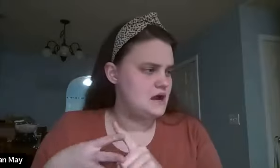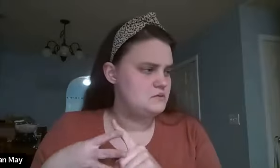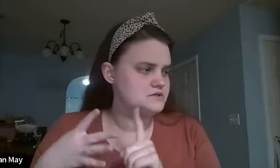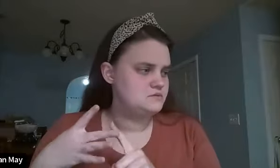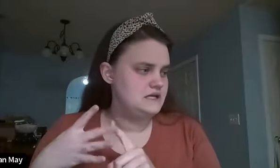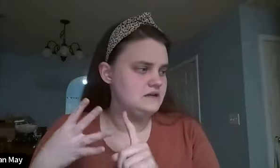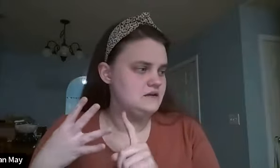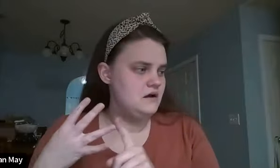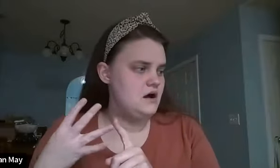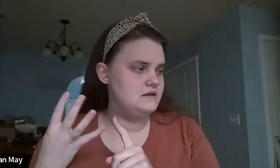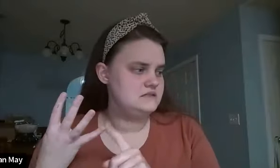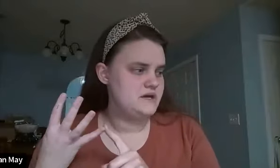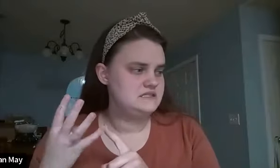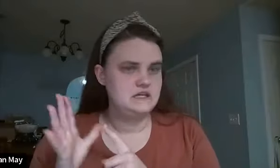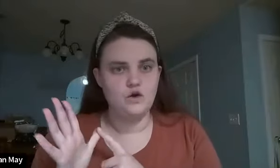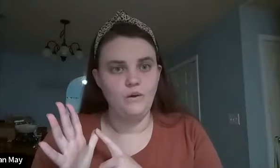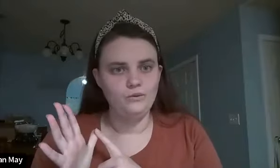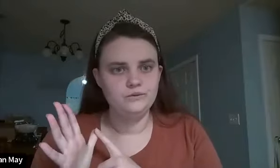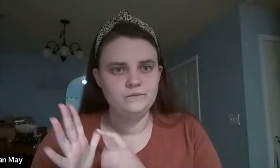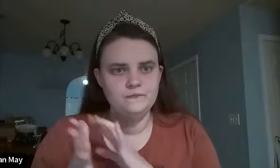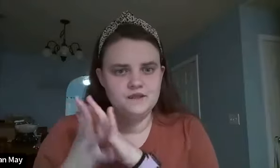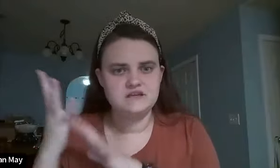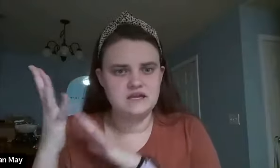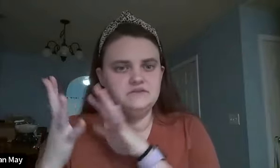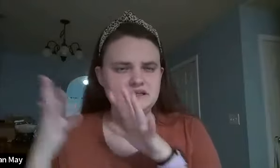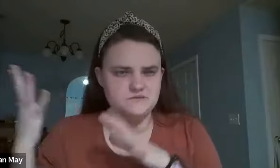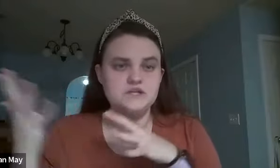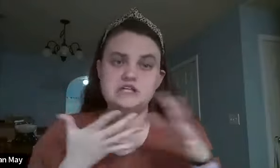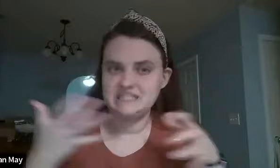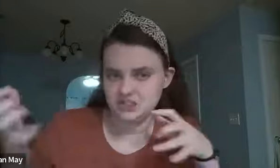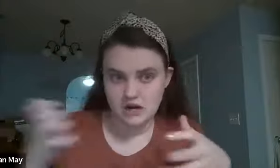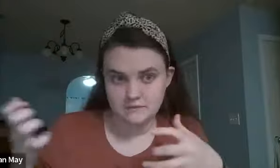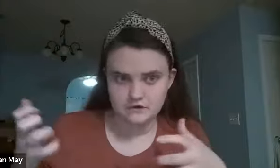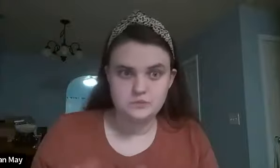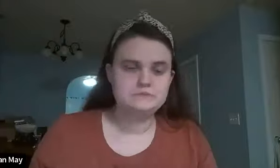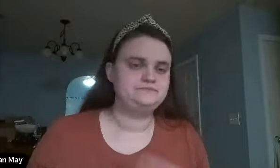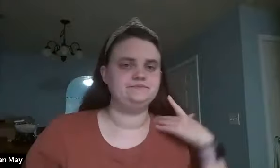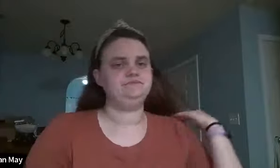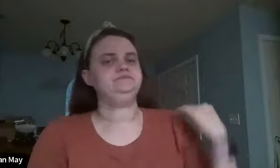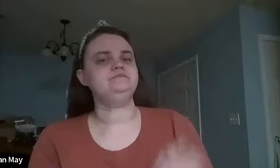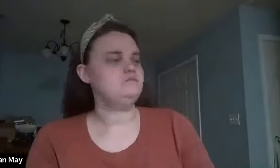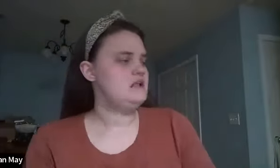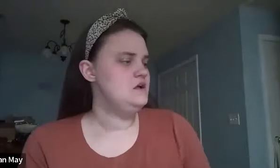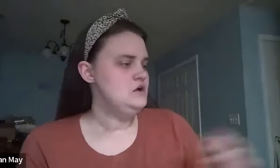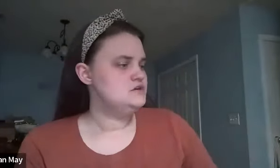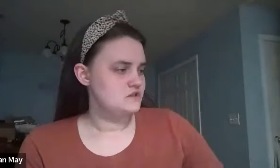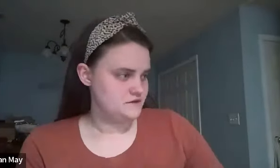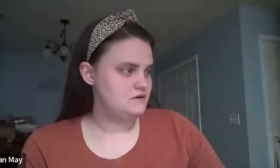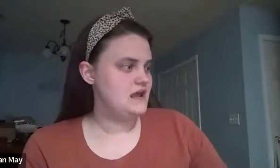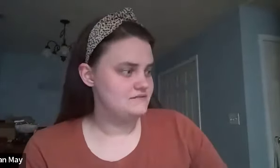sour, sweet, hot, spicy, and cold. Those kind of like different ways you can describe food. So the first one I have